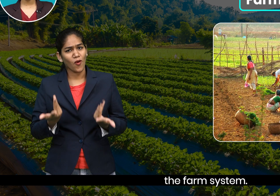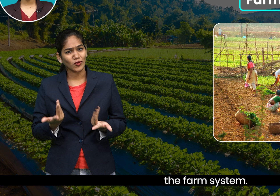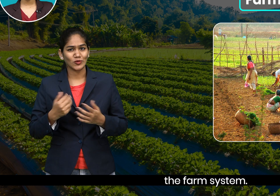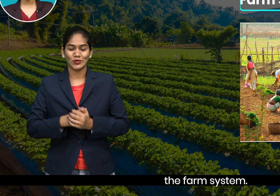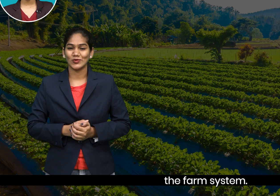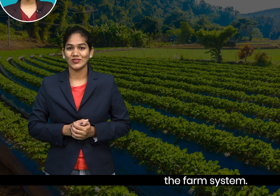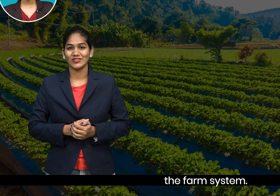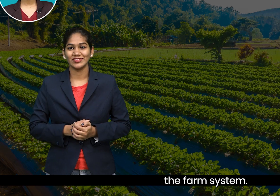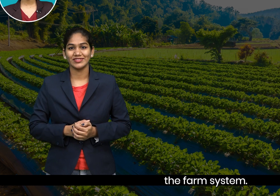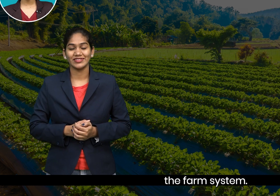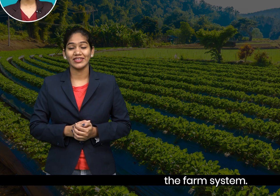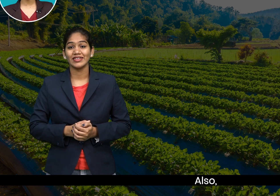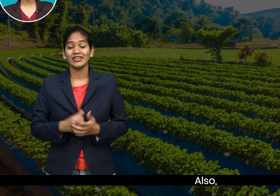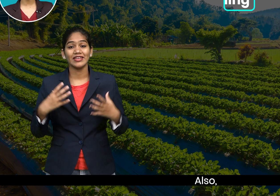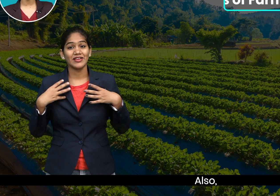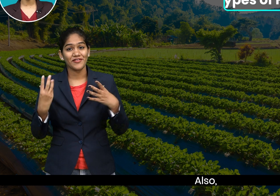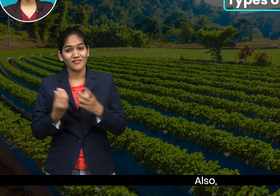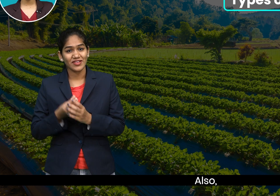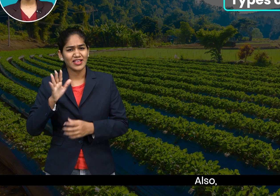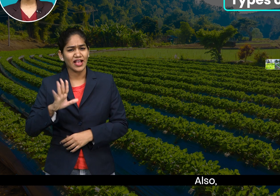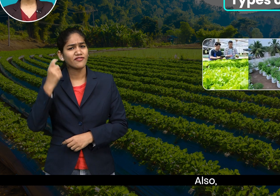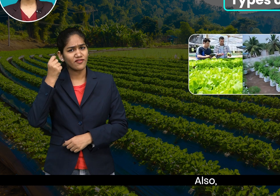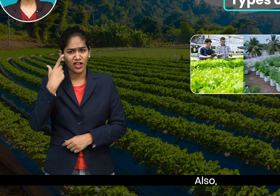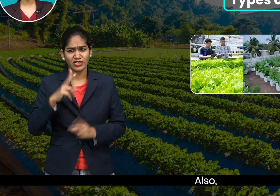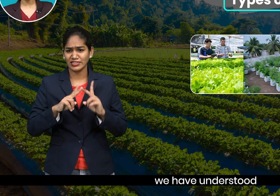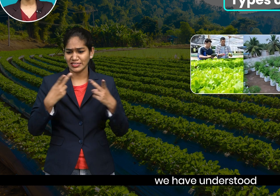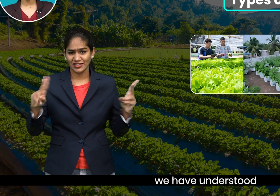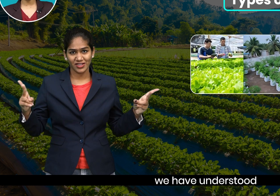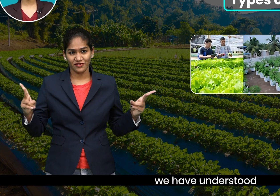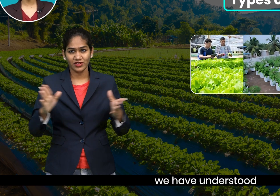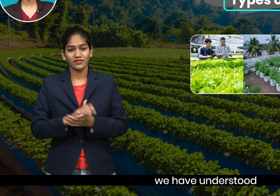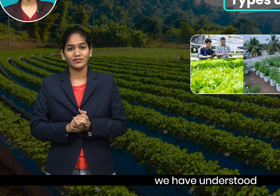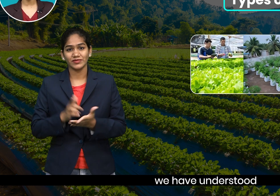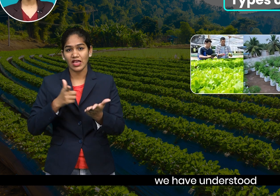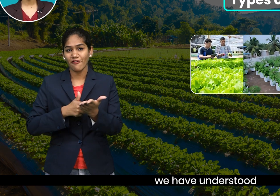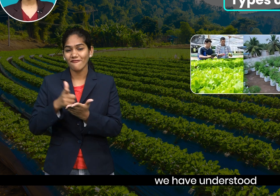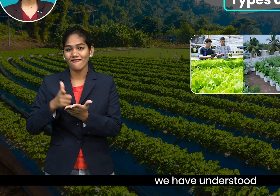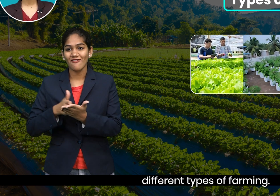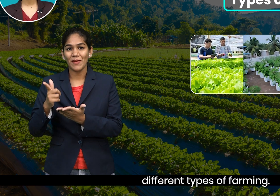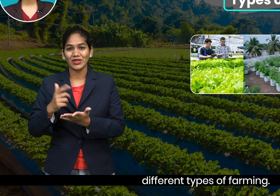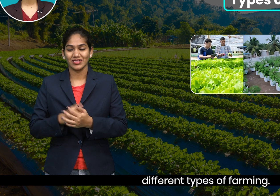Also, we have understood different types of farming.